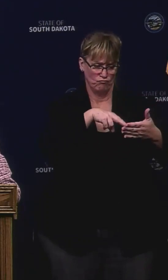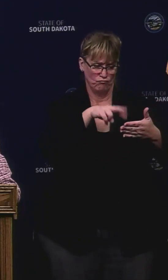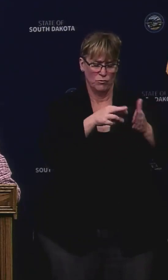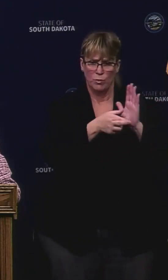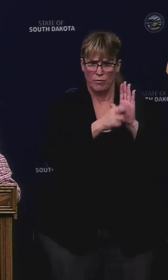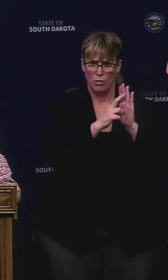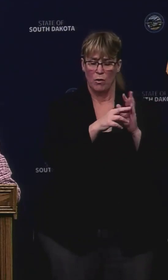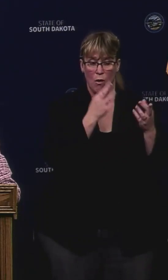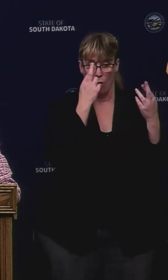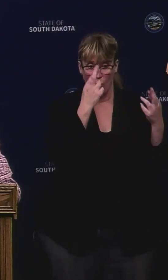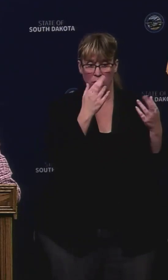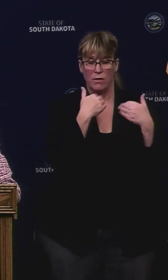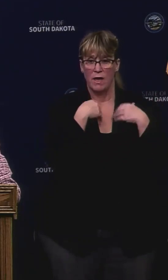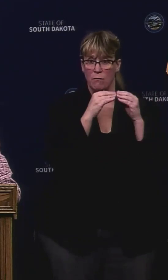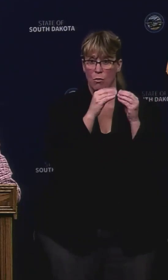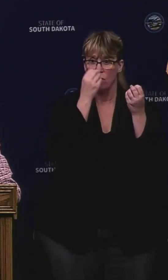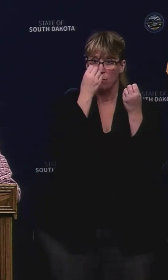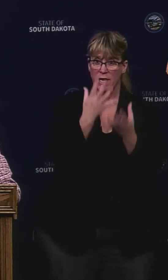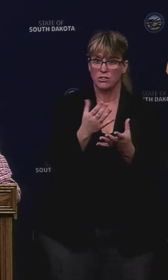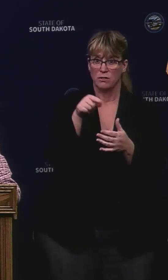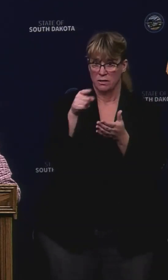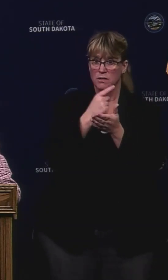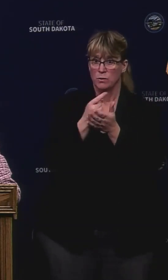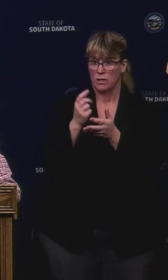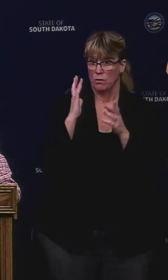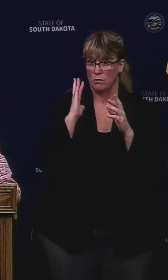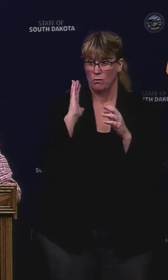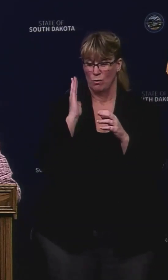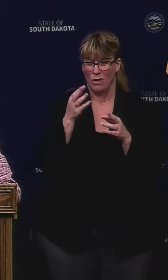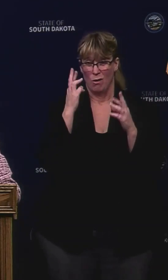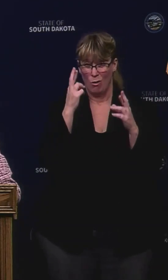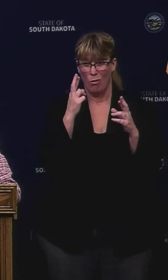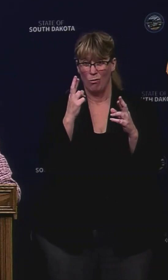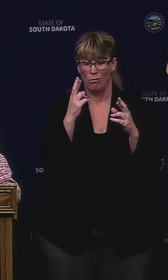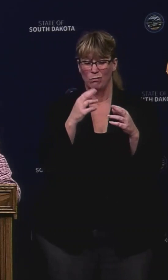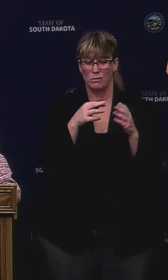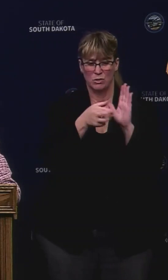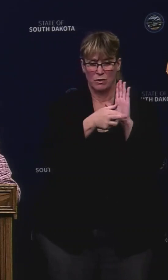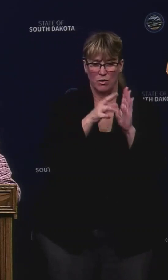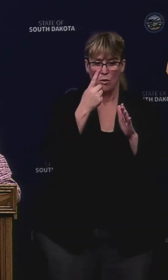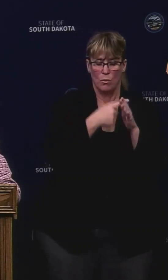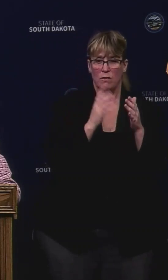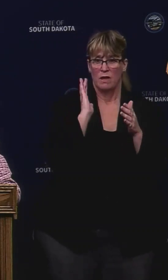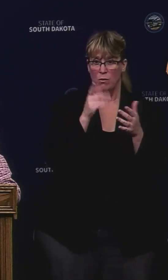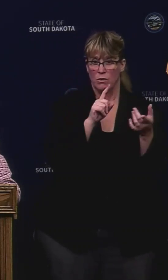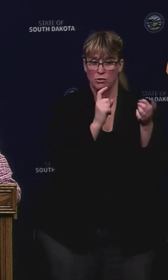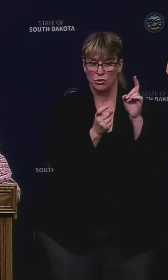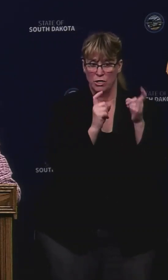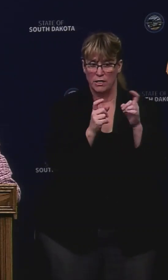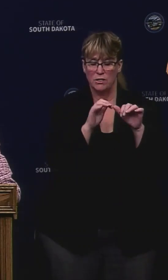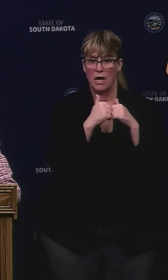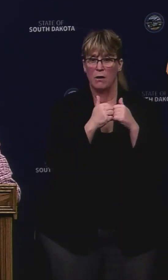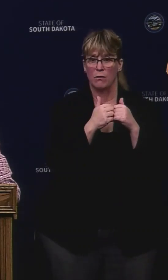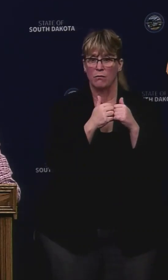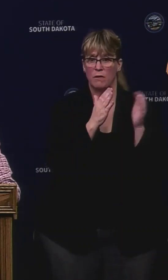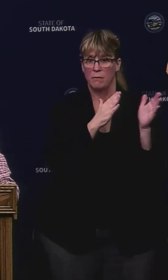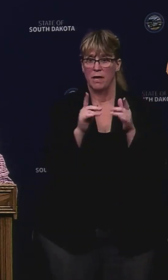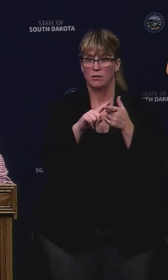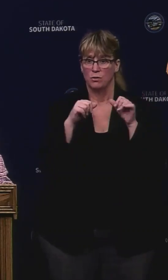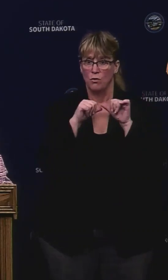we are hopeful that they will be providing us more information this week to take a look at what they plan to change and how they plan to move